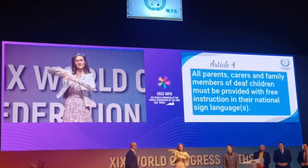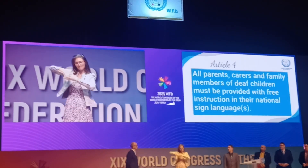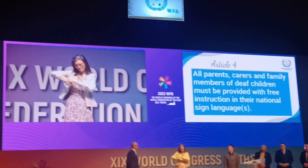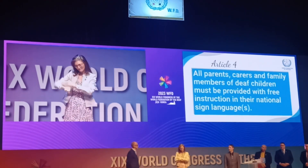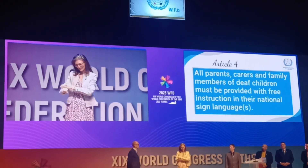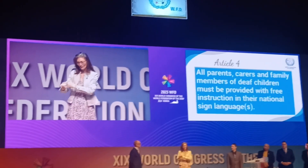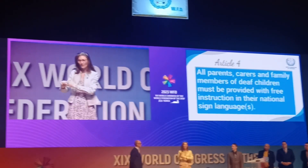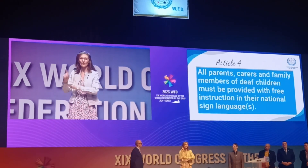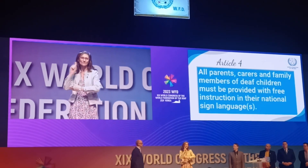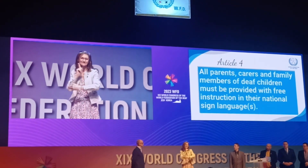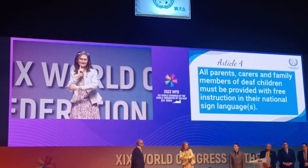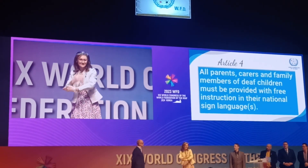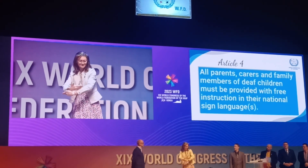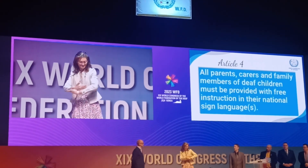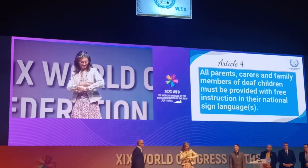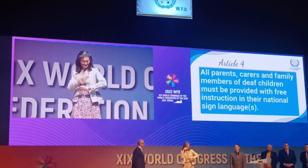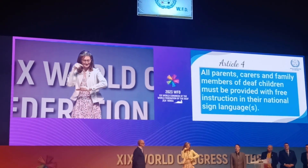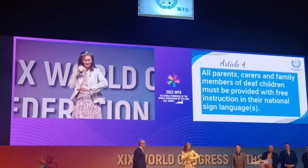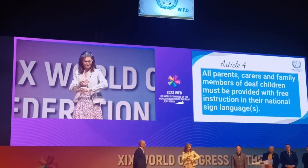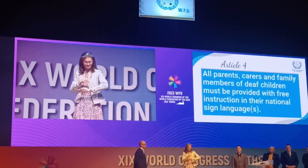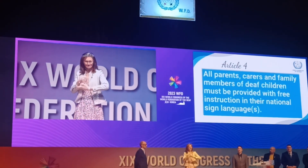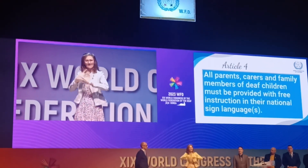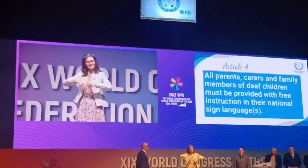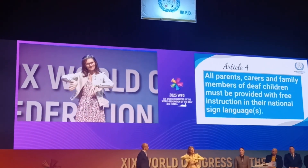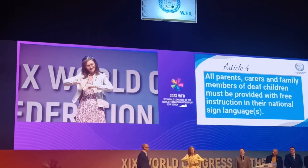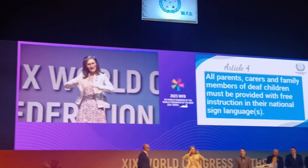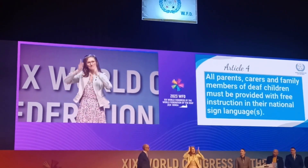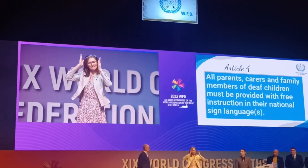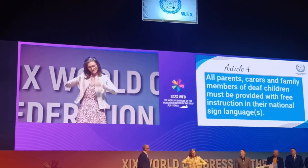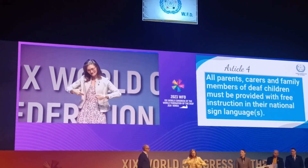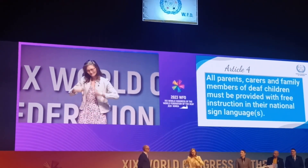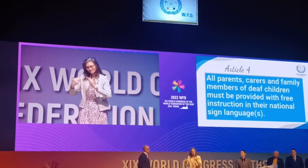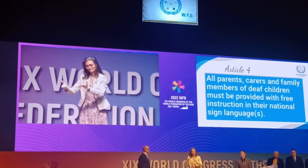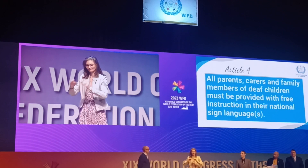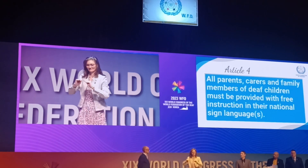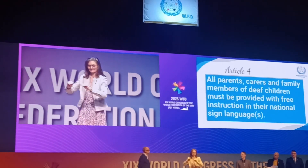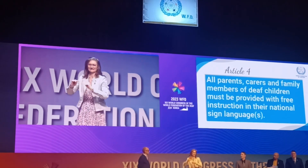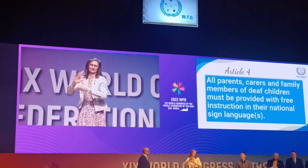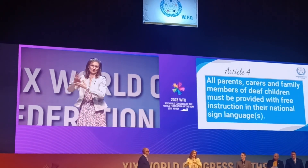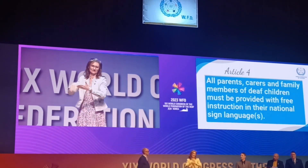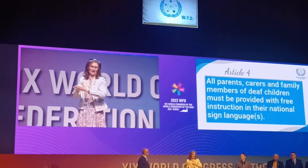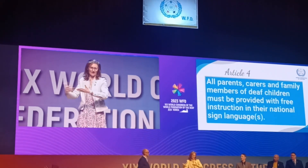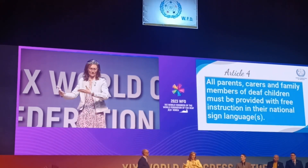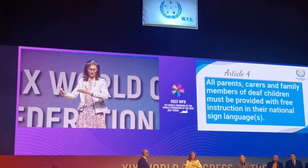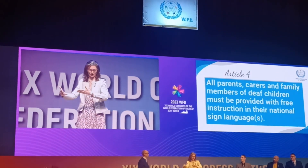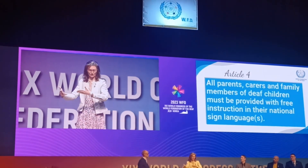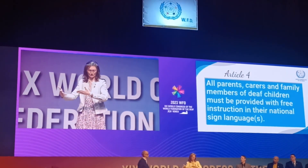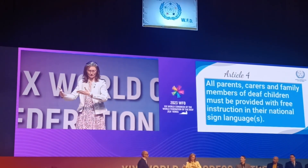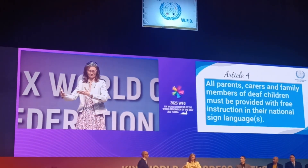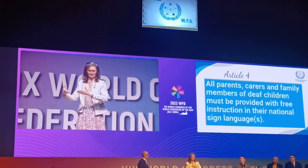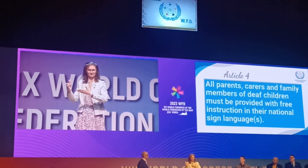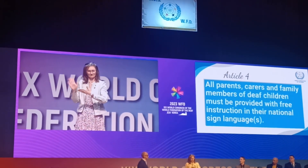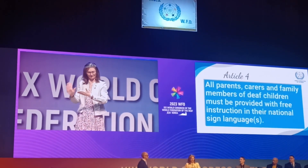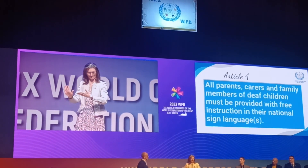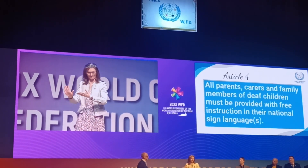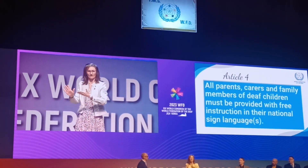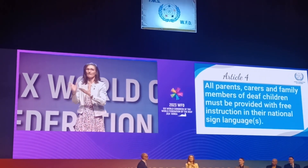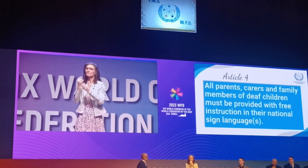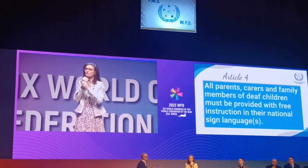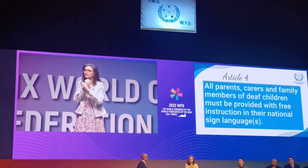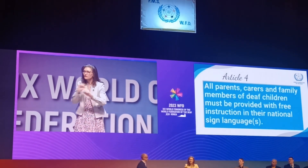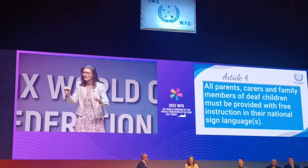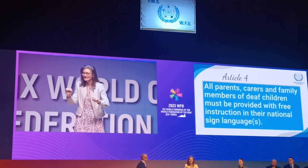All parents, carers, and family members of deaf children must be provided with free instruction in